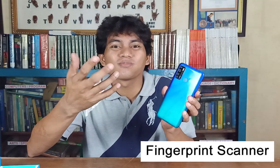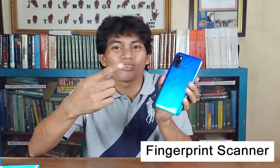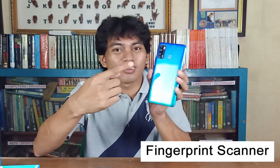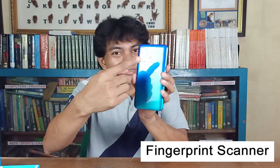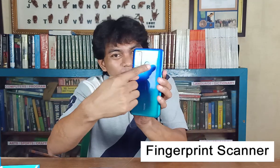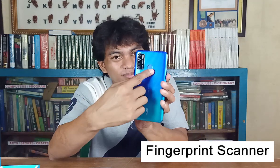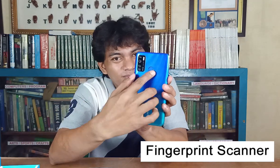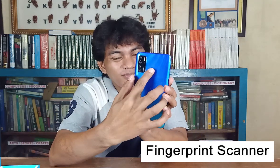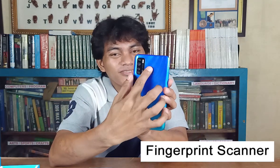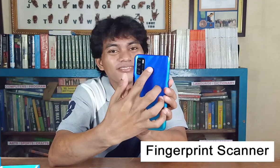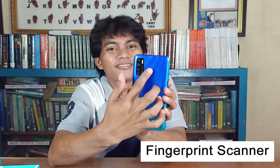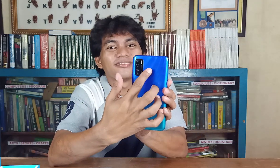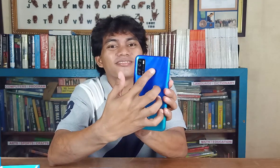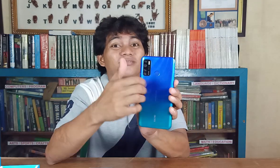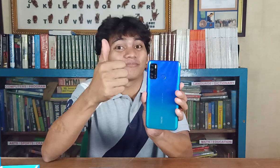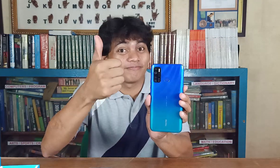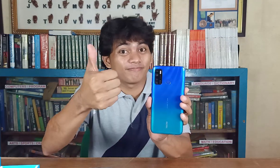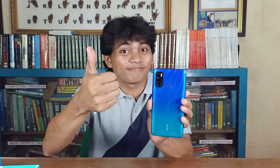your fingers. Okay?